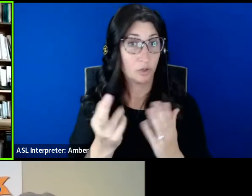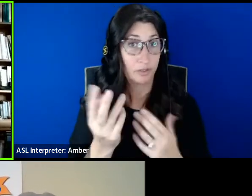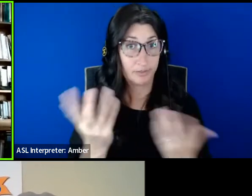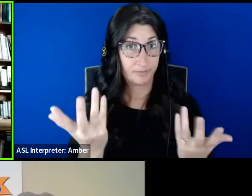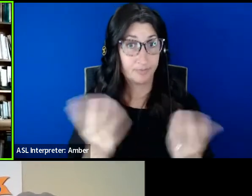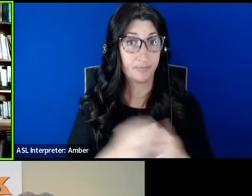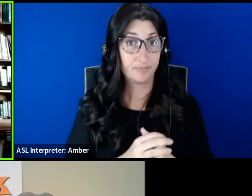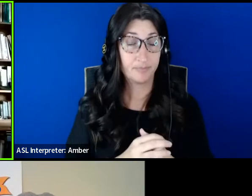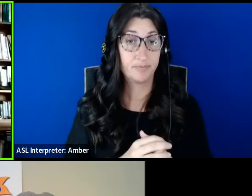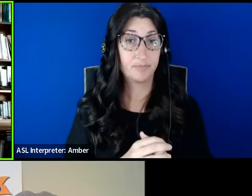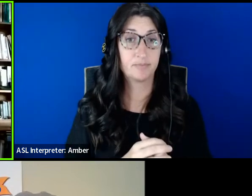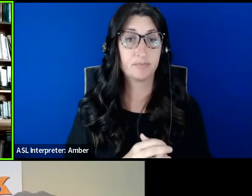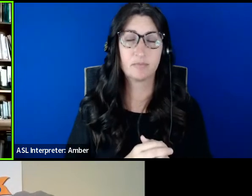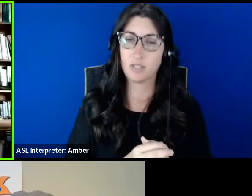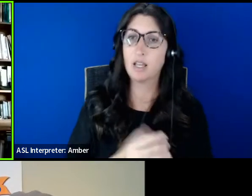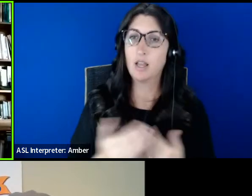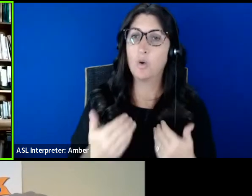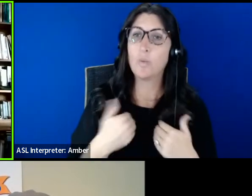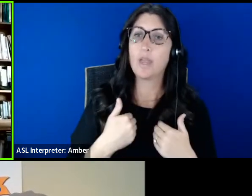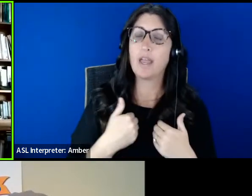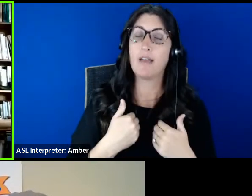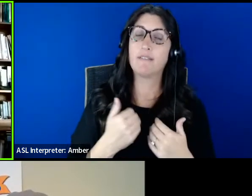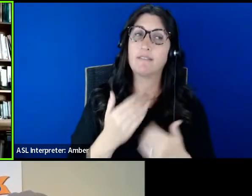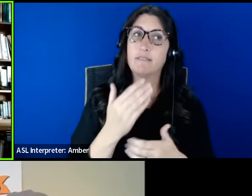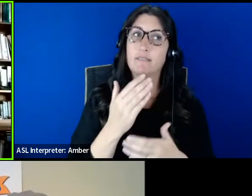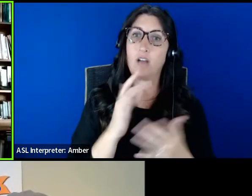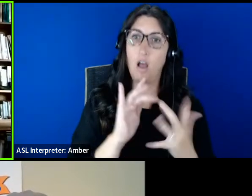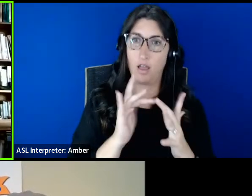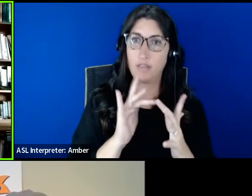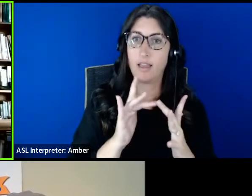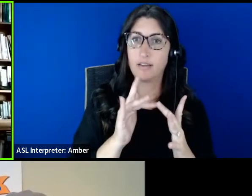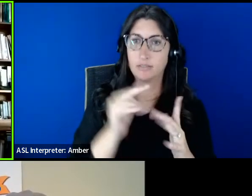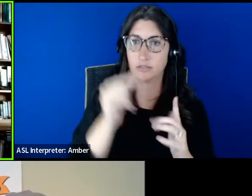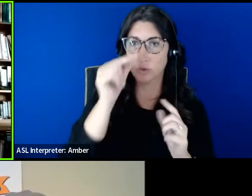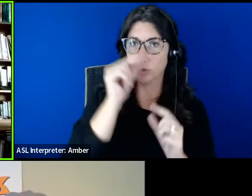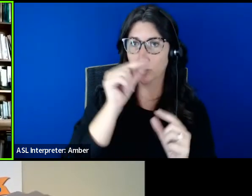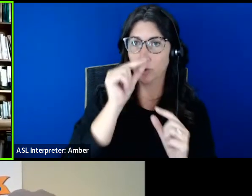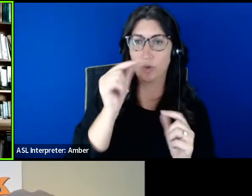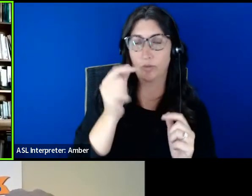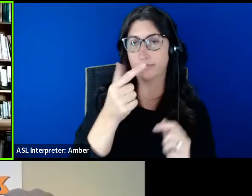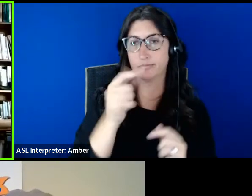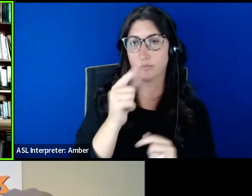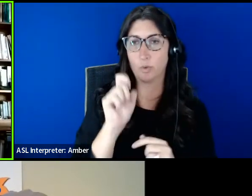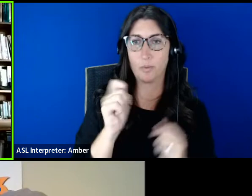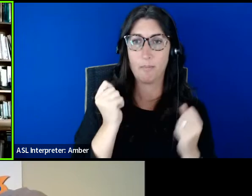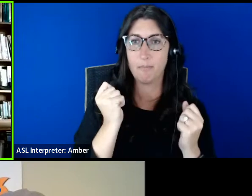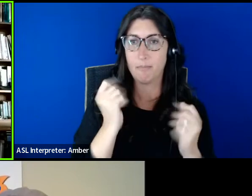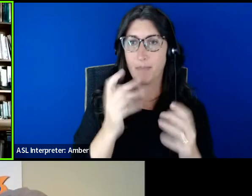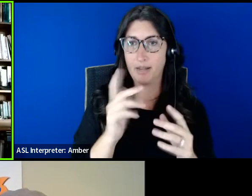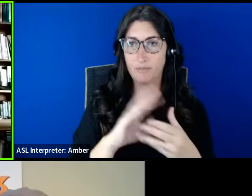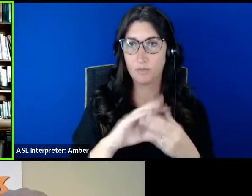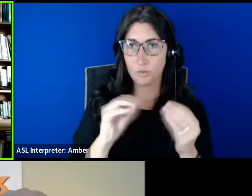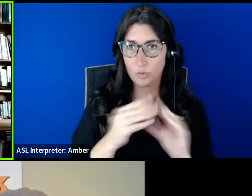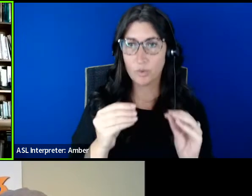There are ones online. You can Google many of these stories, but